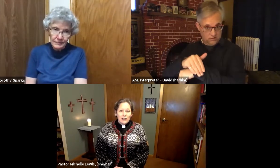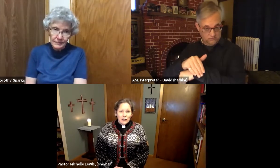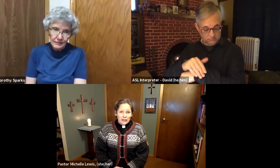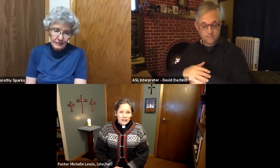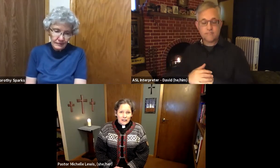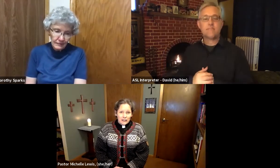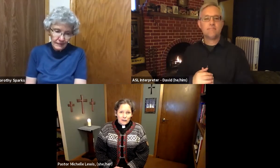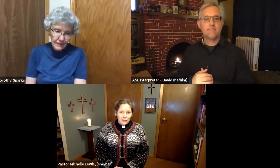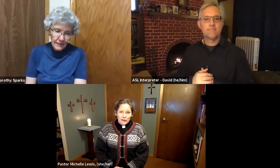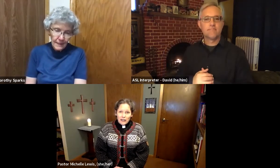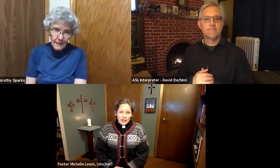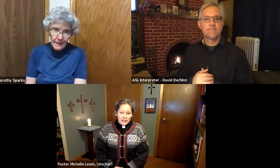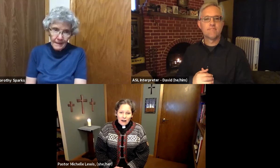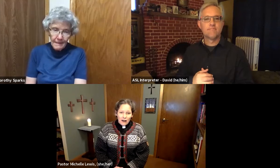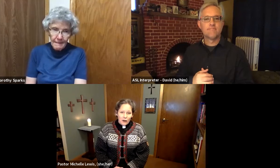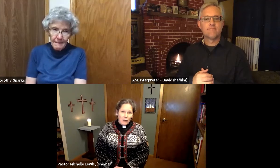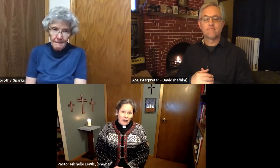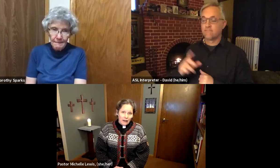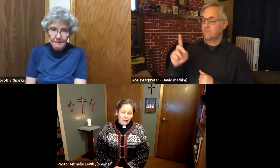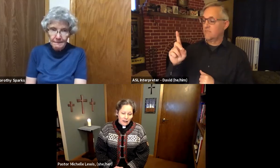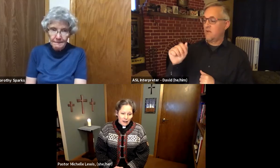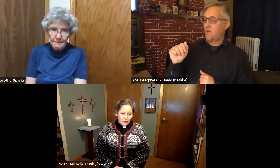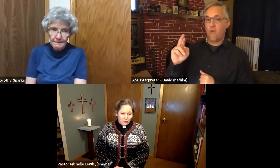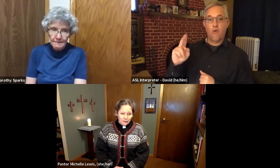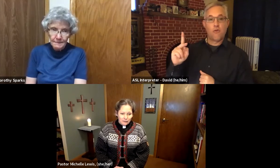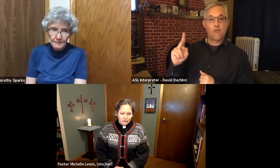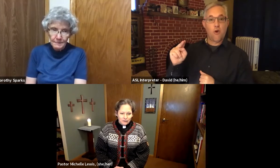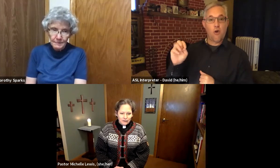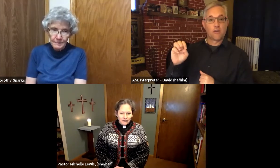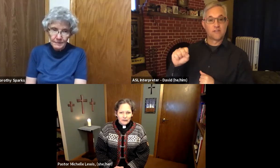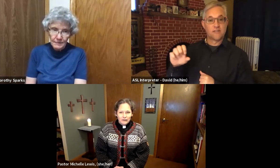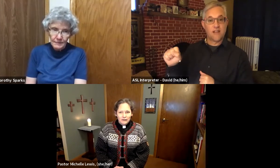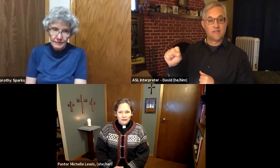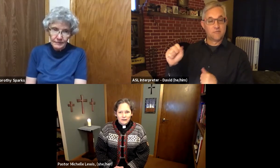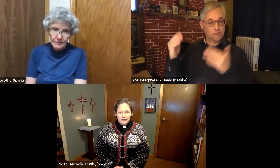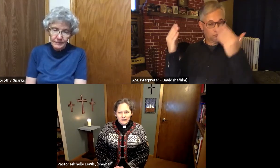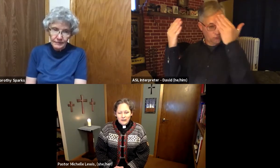is that darkness is not a bad thing.